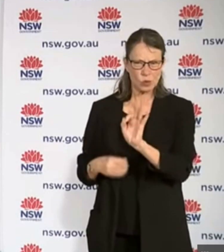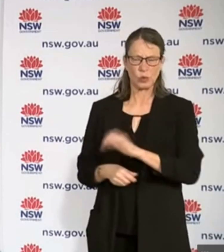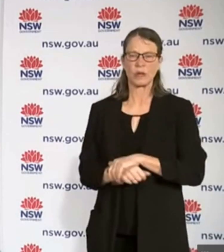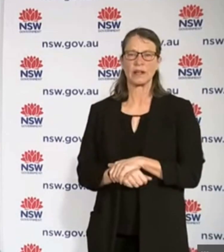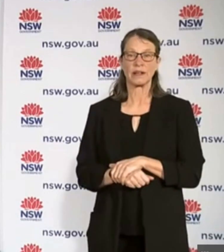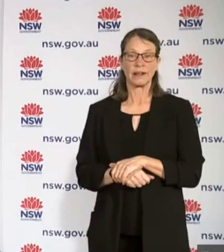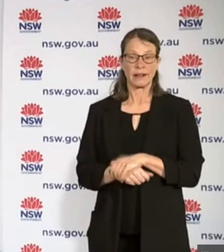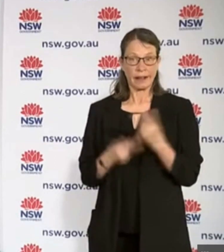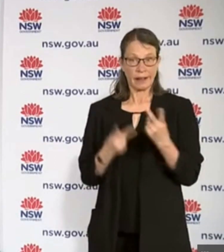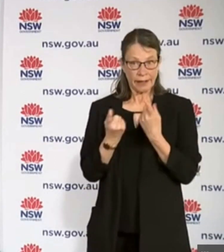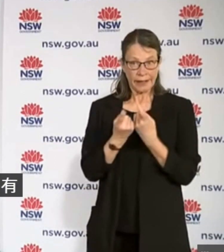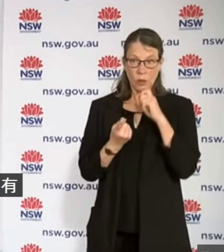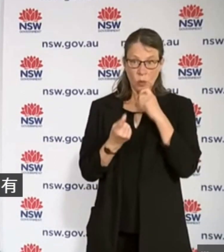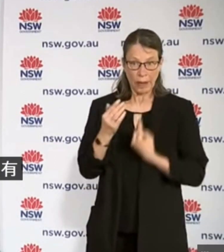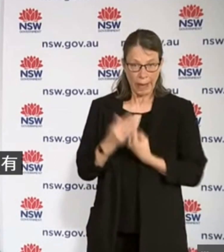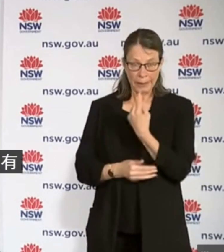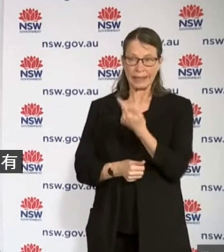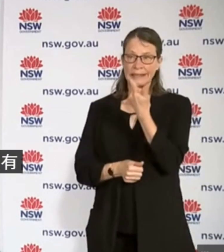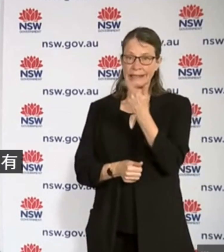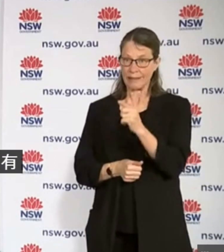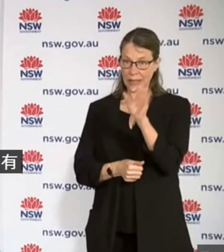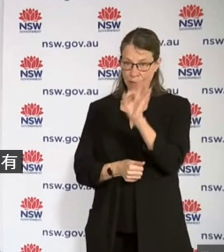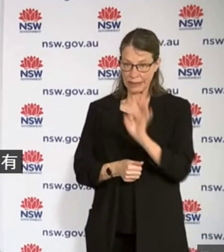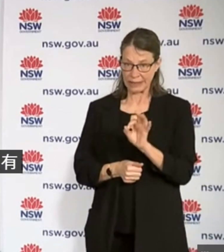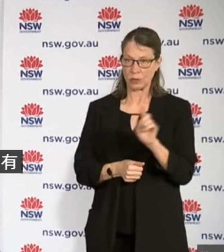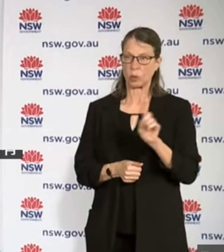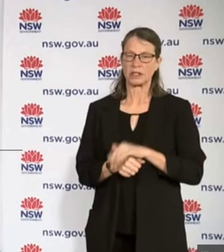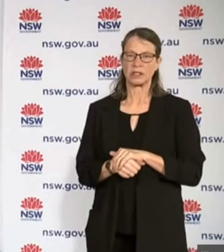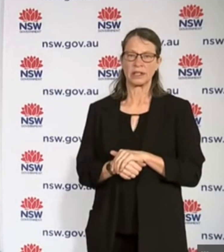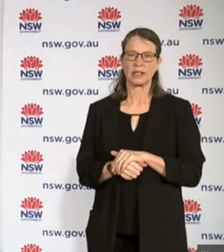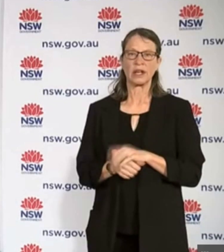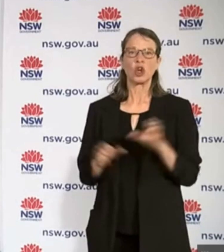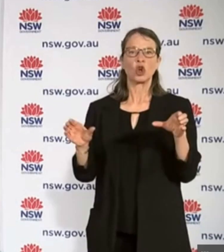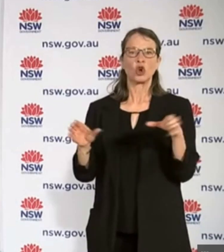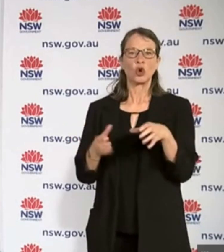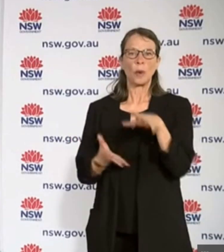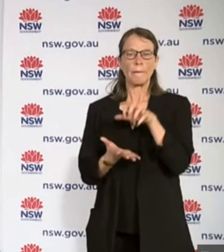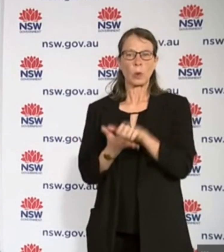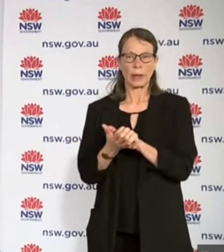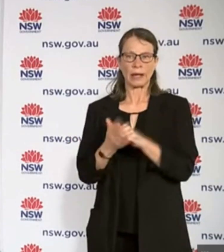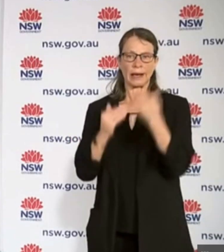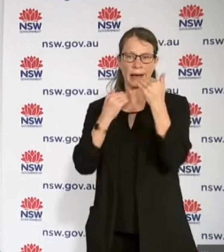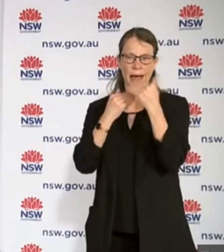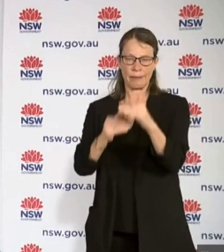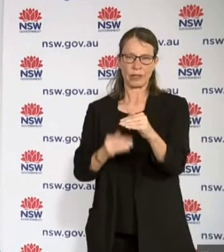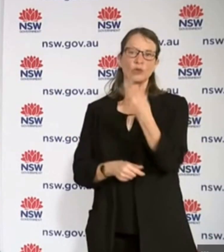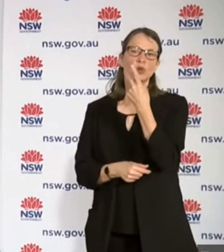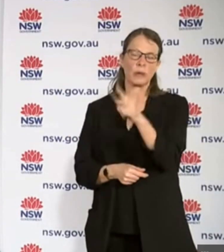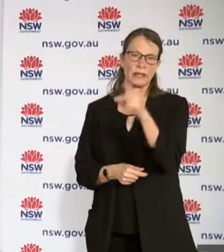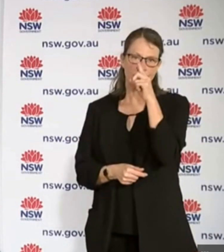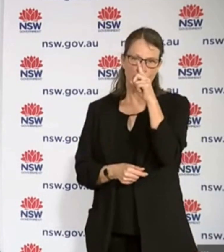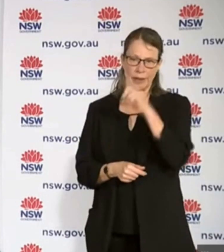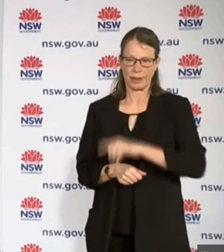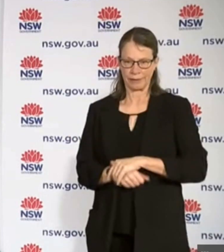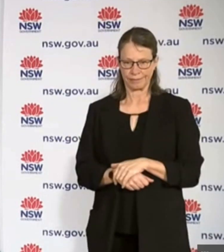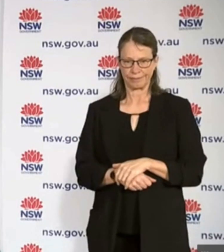70% that we hadn't alluded to previously is that group bookings will be limited to 20 people. So between those groups, for